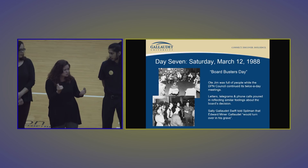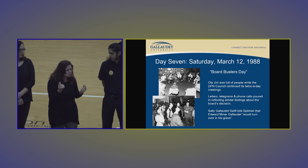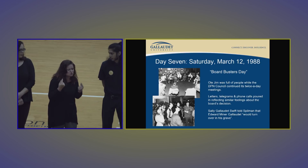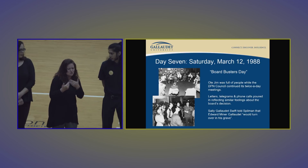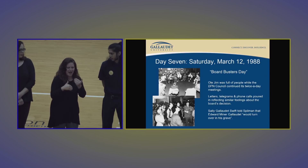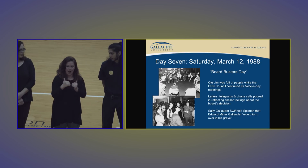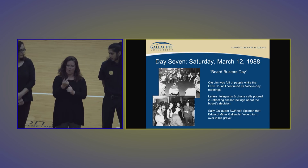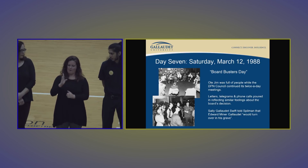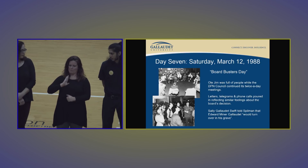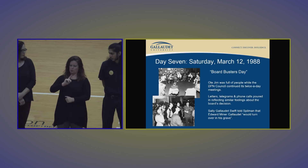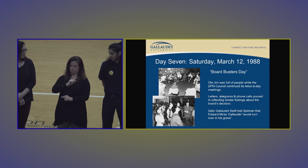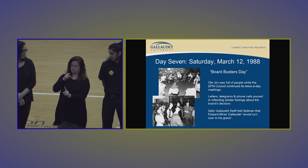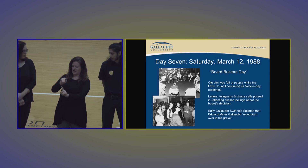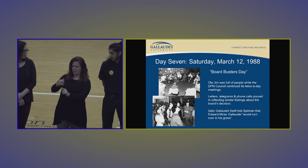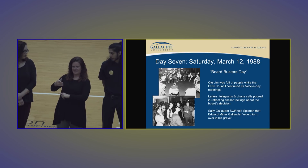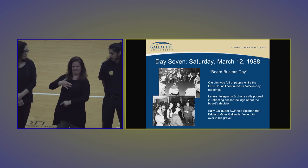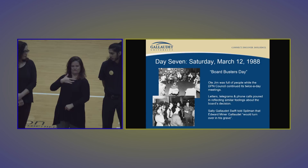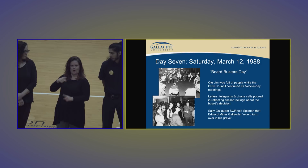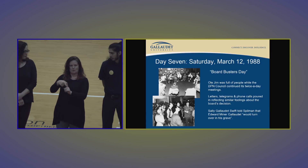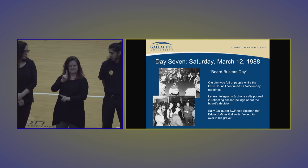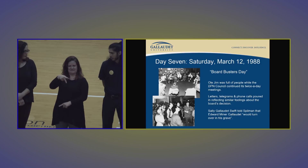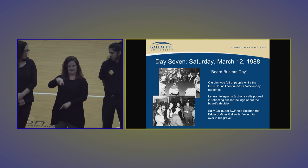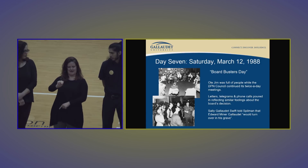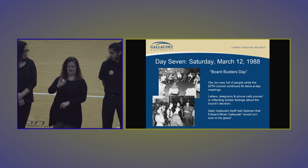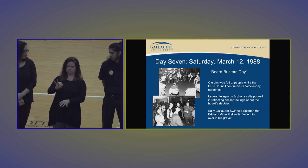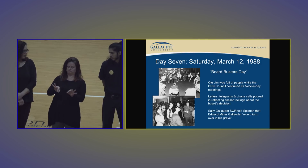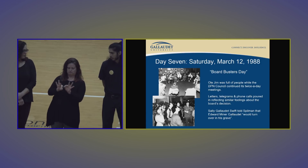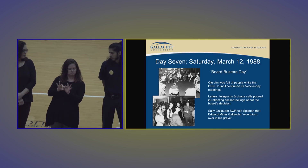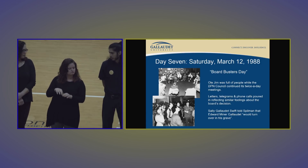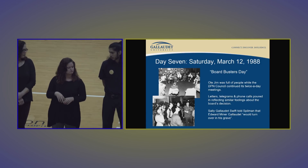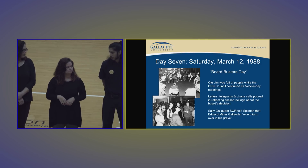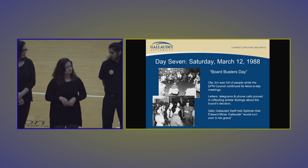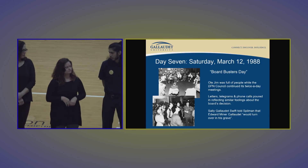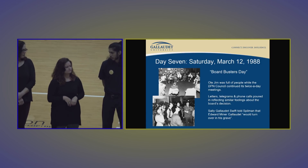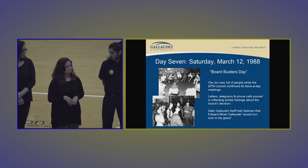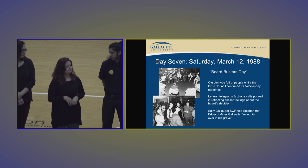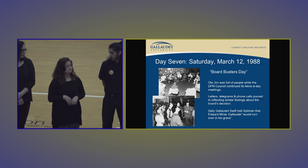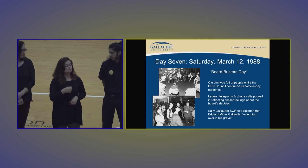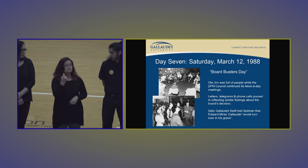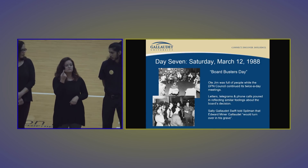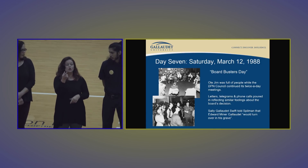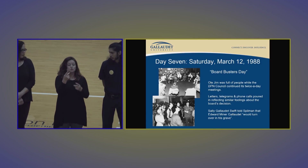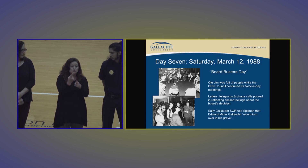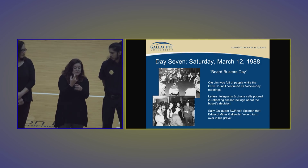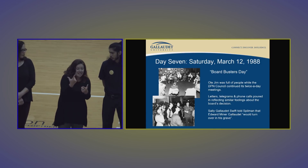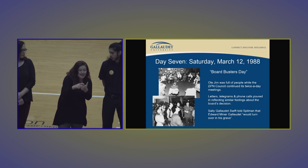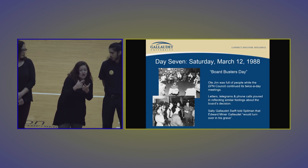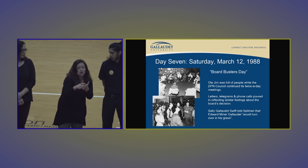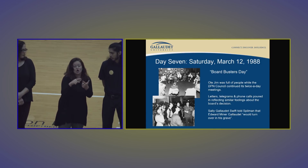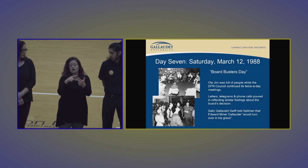their feelings and reactions to the board and their reactions to the DPN protest.